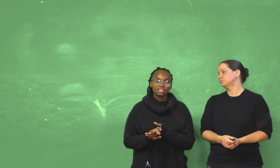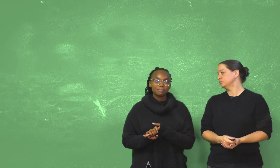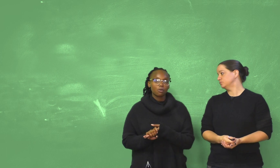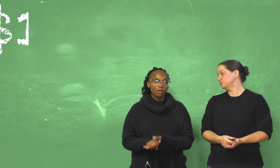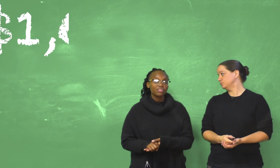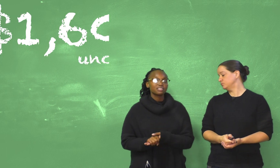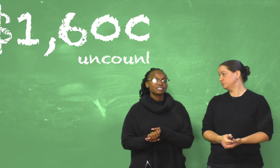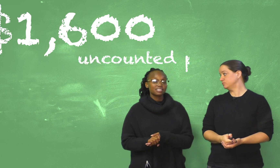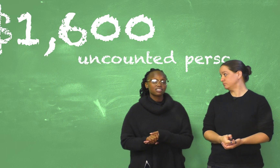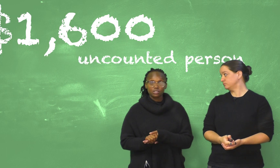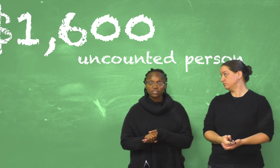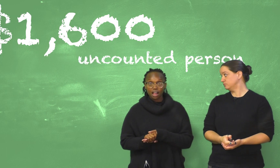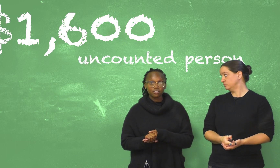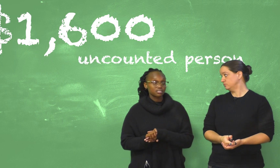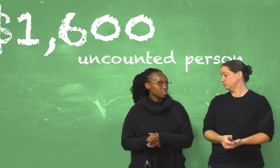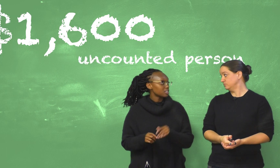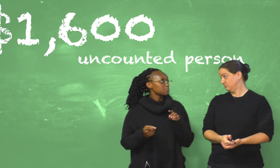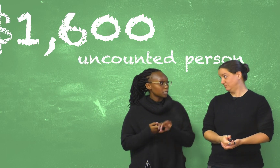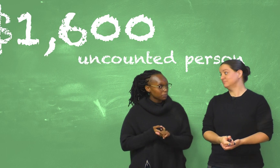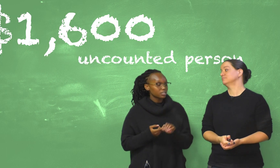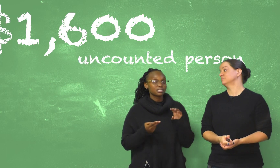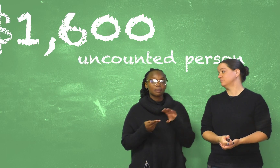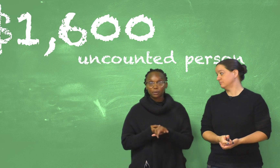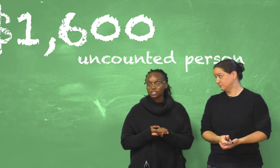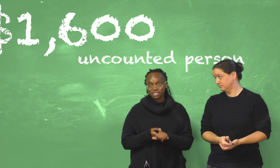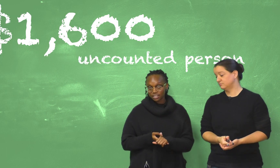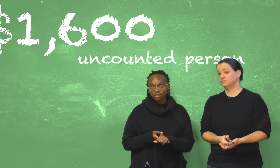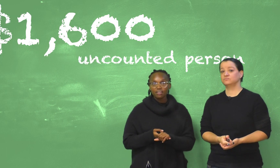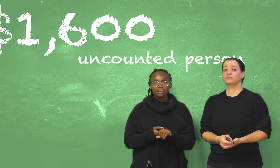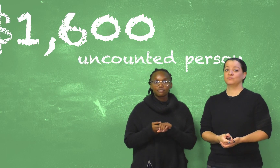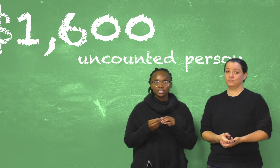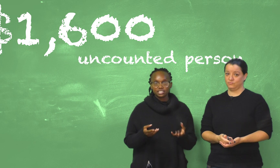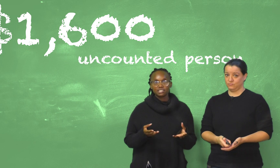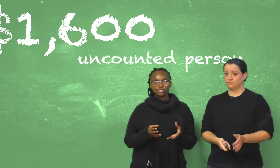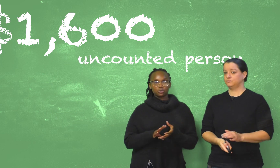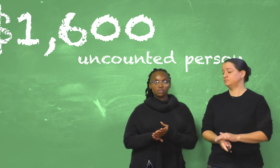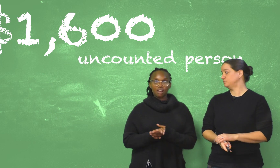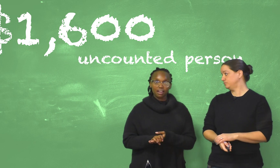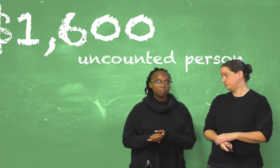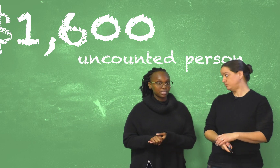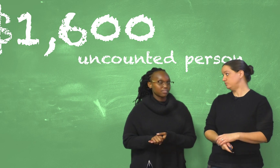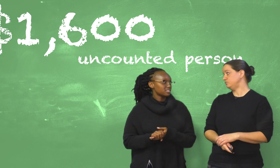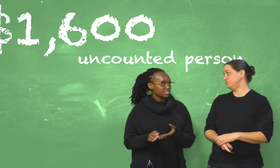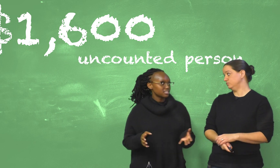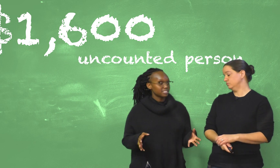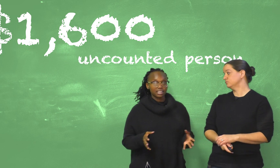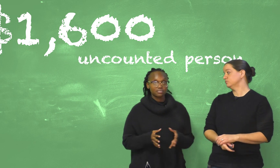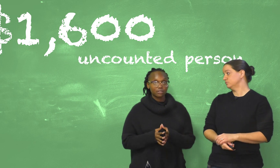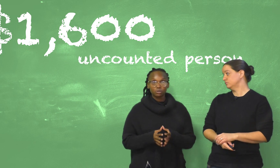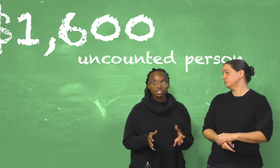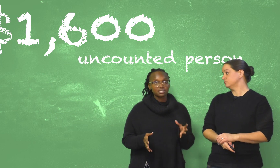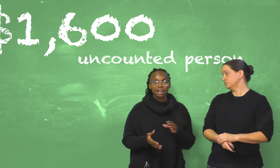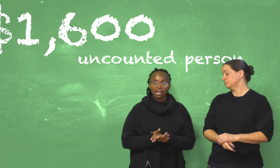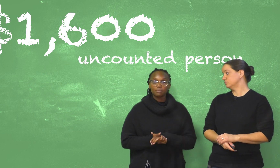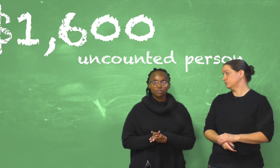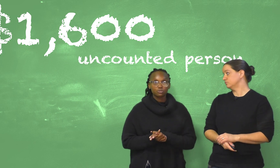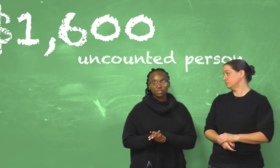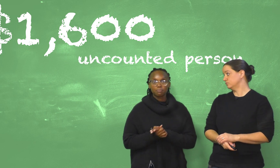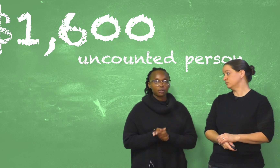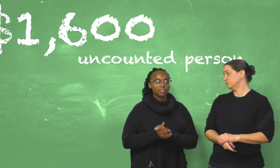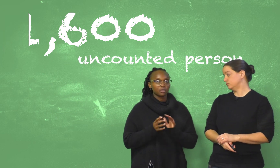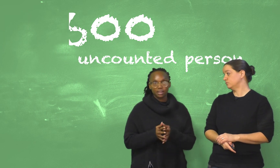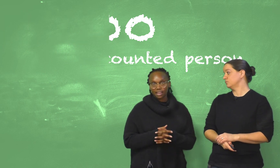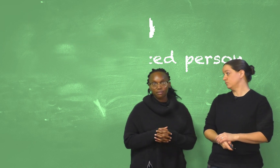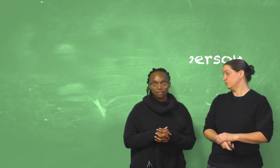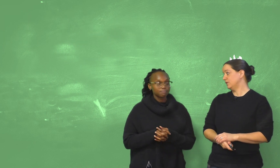is because about $1,600 is lost per person per year for each individual not completing the census data. So that really does add up, and so it's